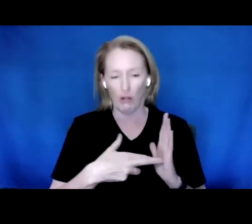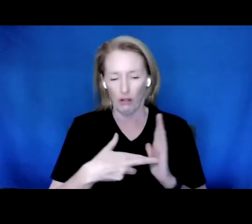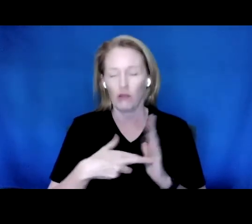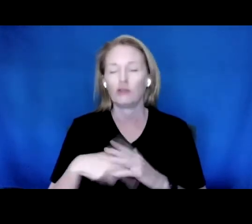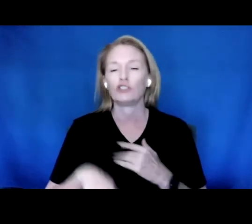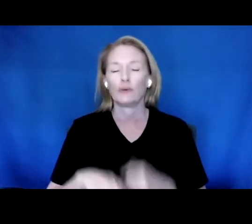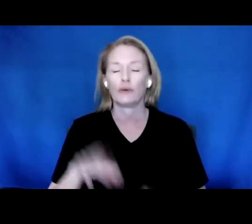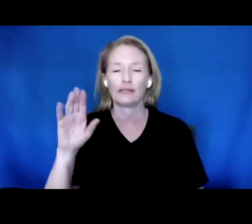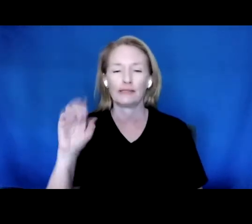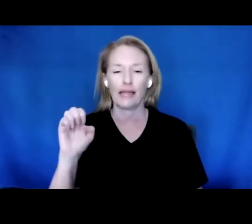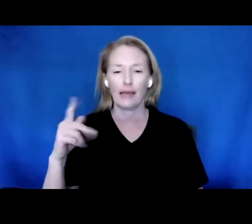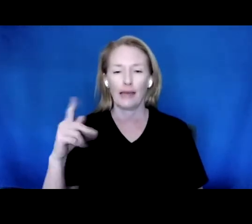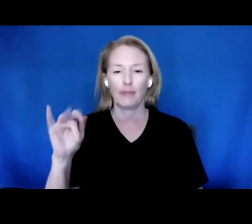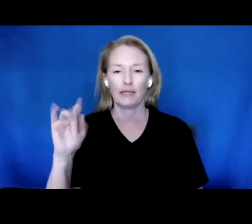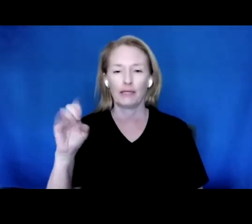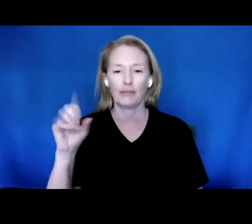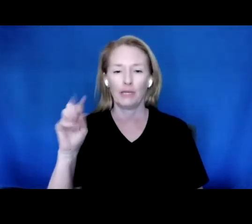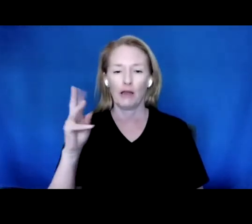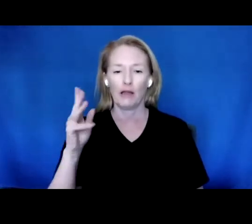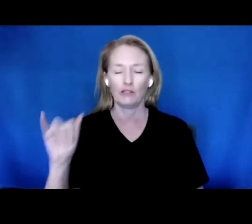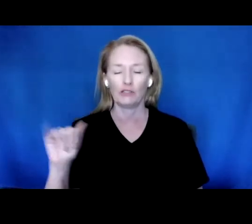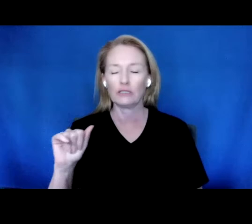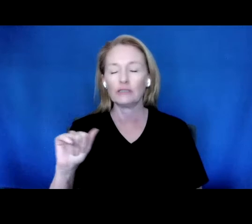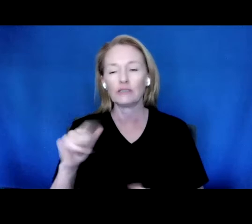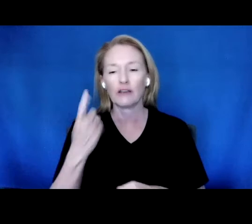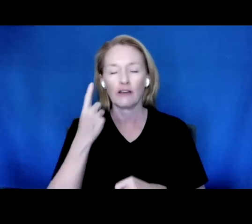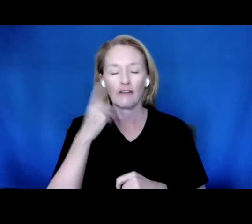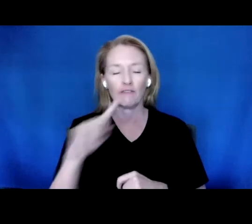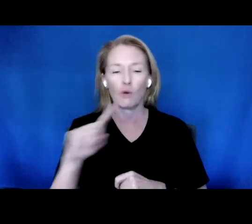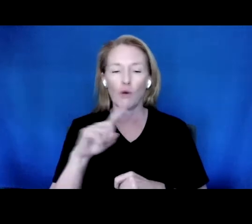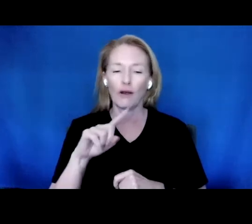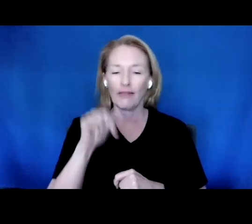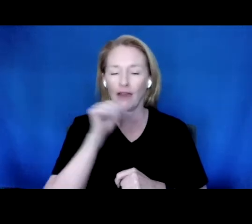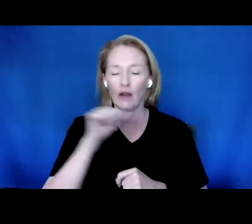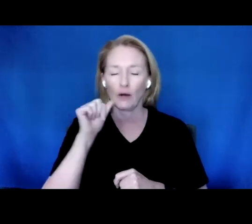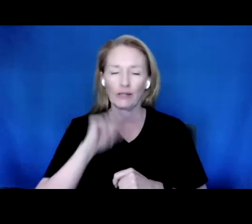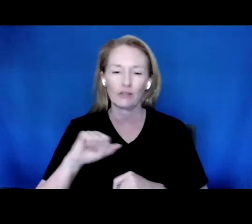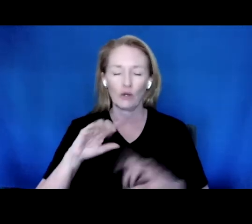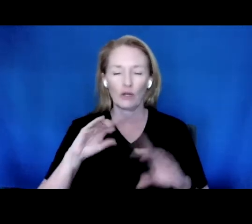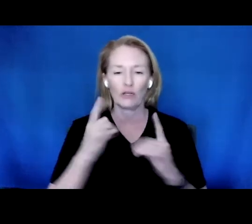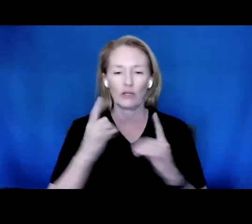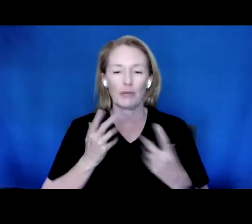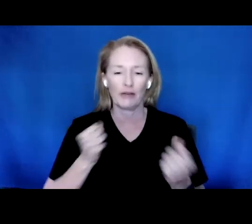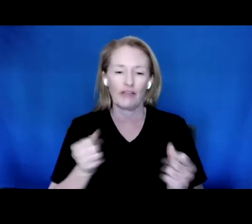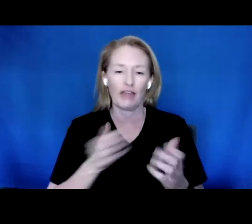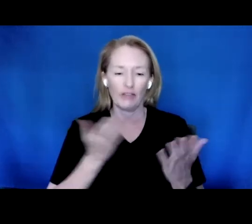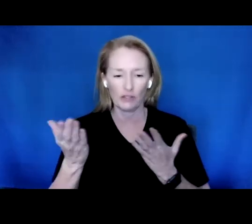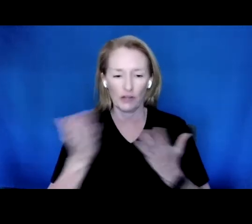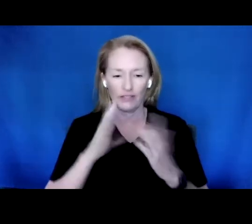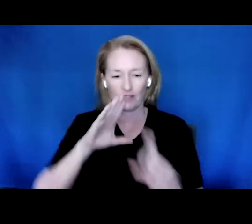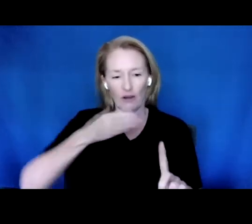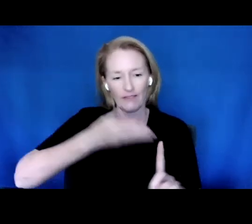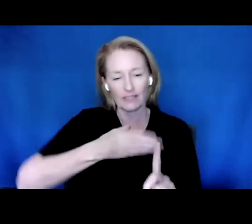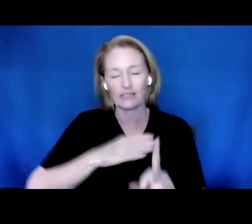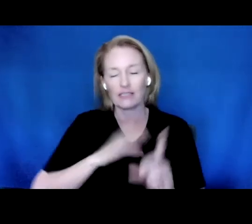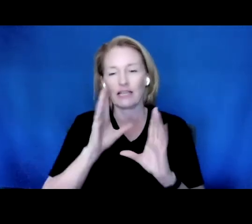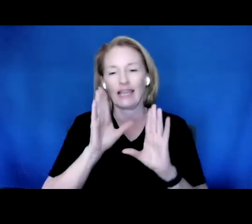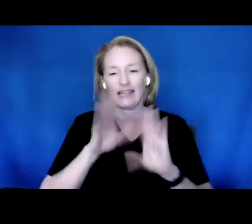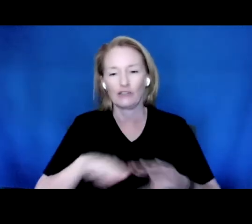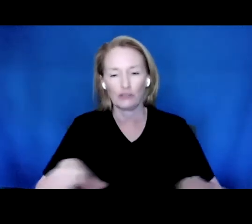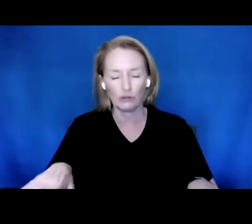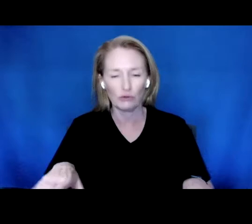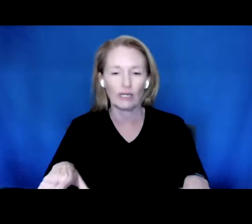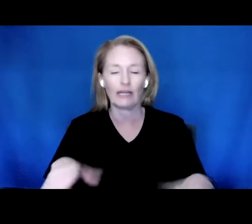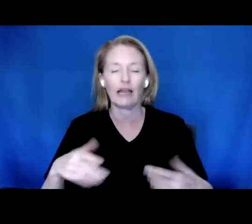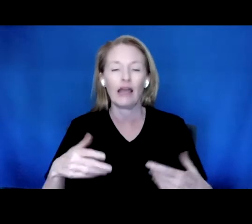in the Bureau of Women and Children's Health at the Arizona Department of Health Services. Her concentration was on infant and child health, specifically infant mortality,